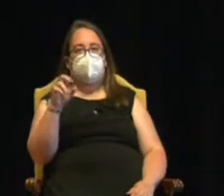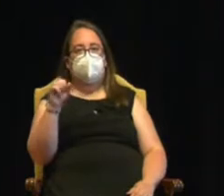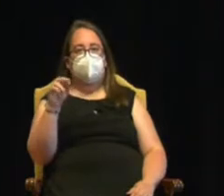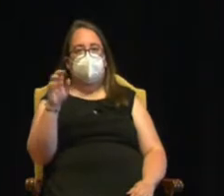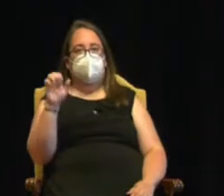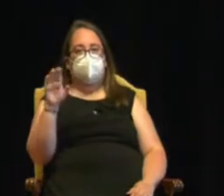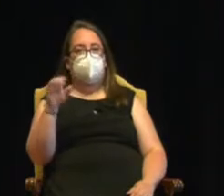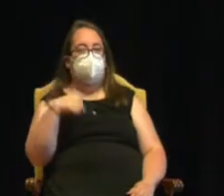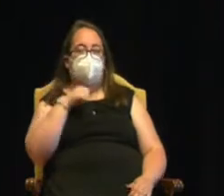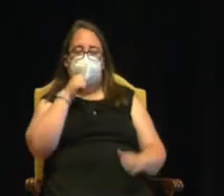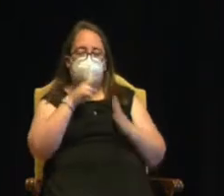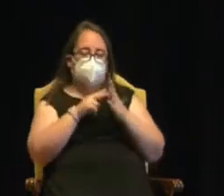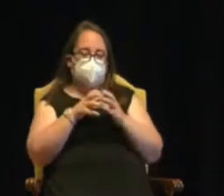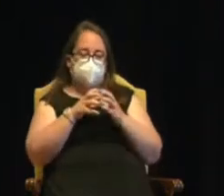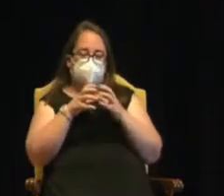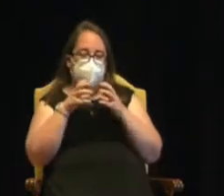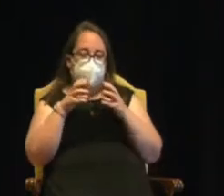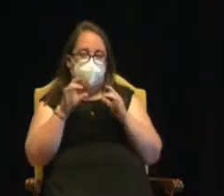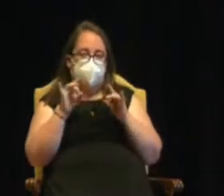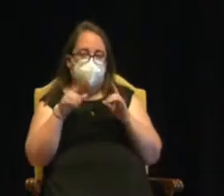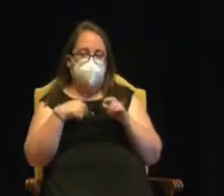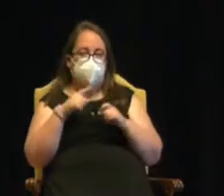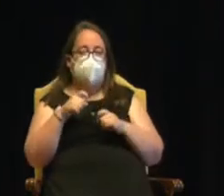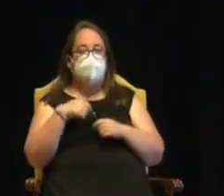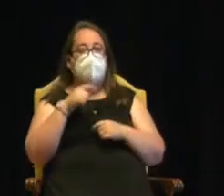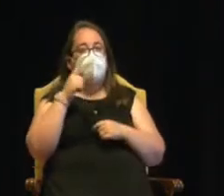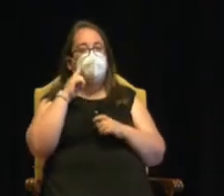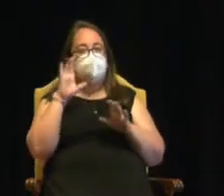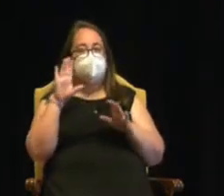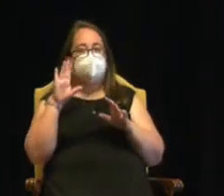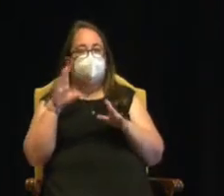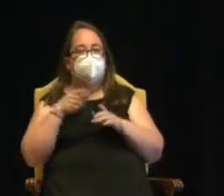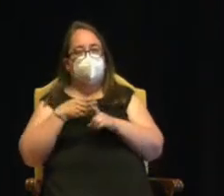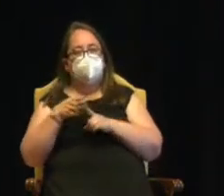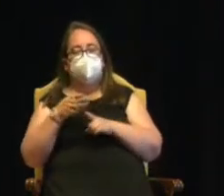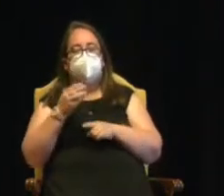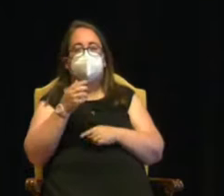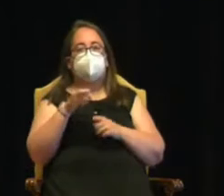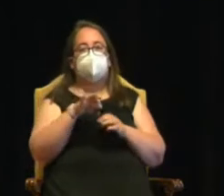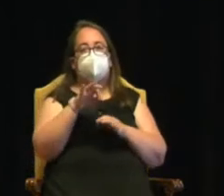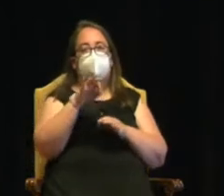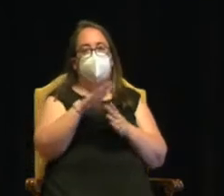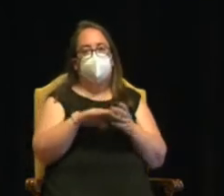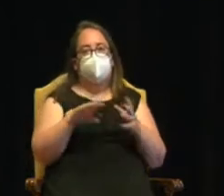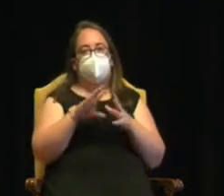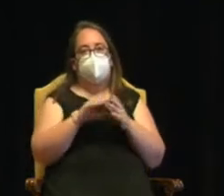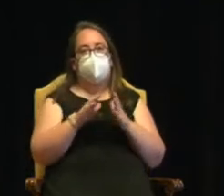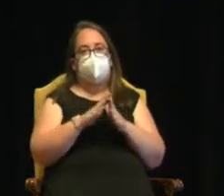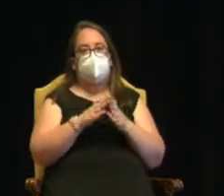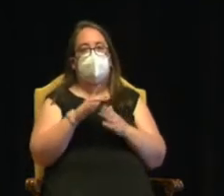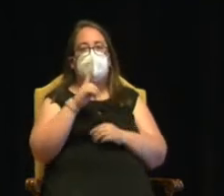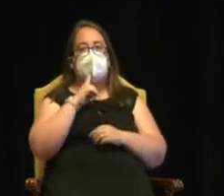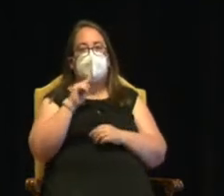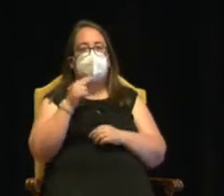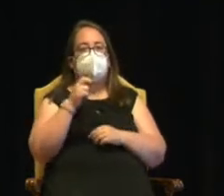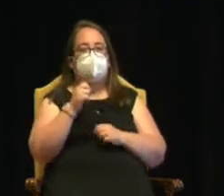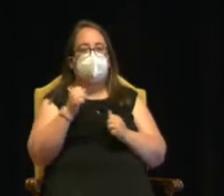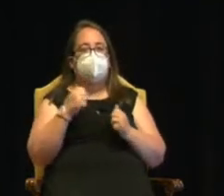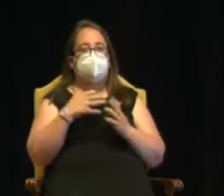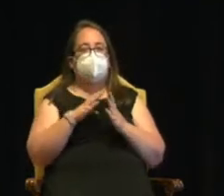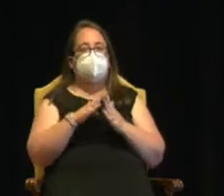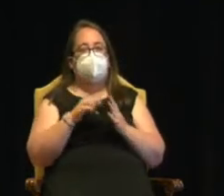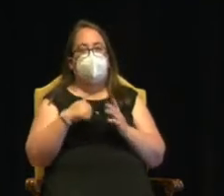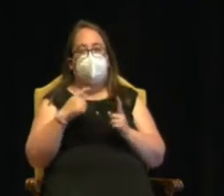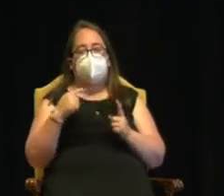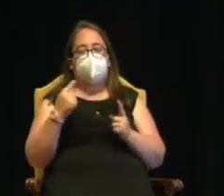as I should. I'm ill-read in horror, and I think horror is a great genre. Ghost Story, the novel, is the scariest novel